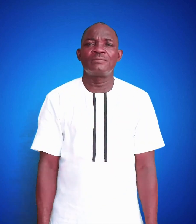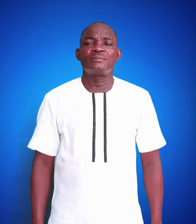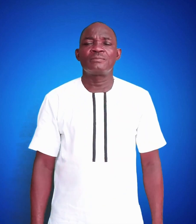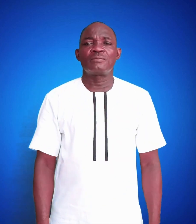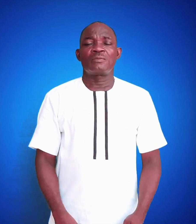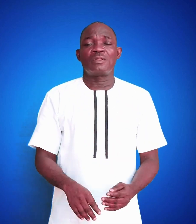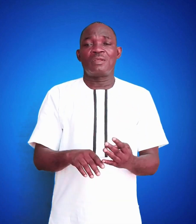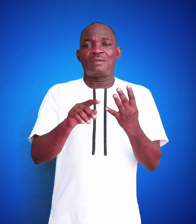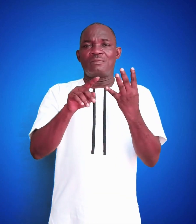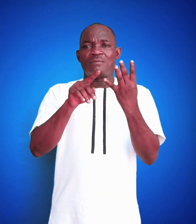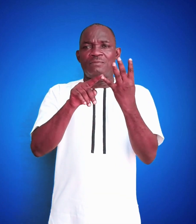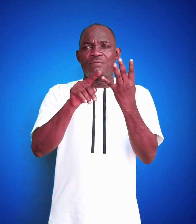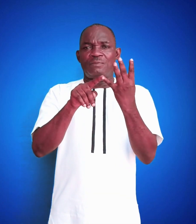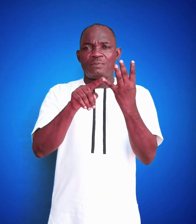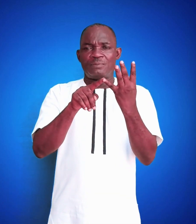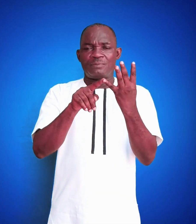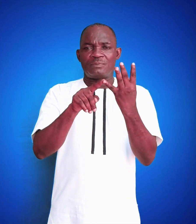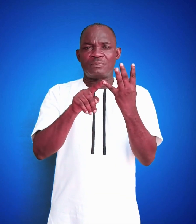4.